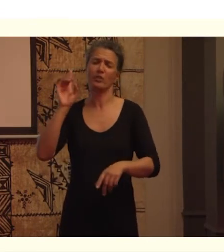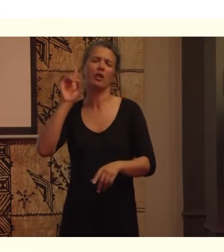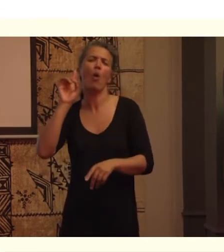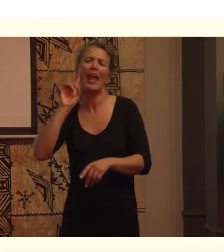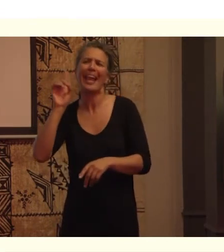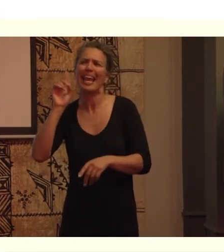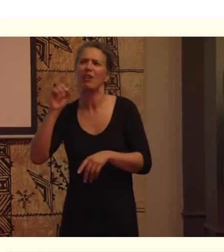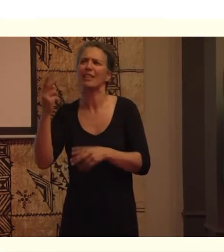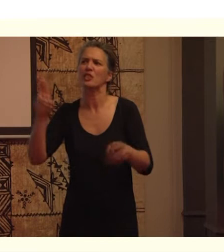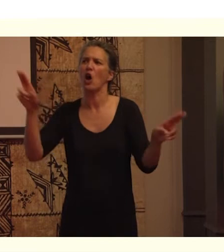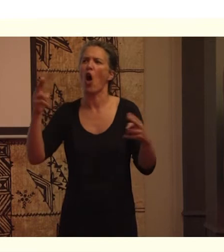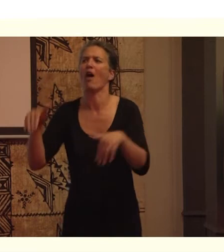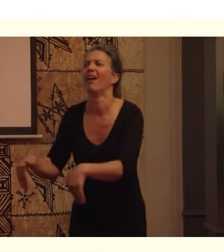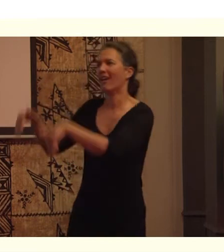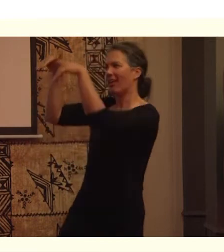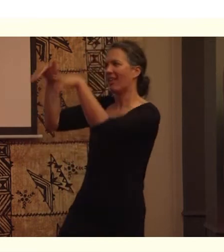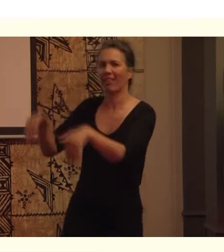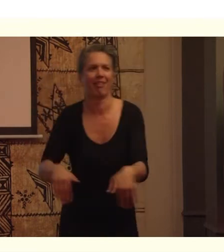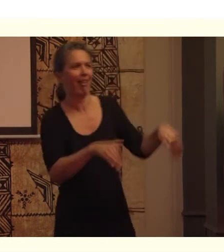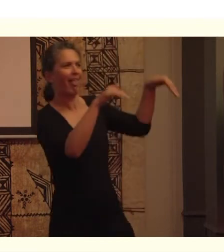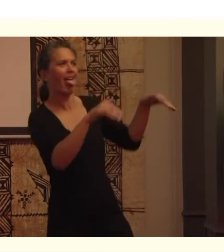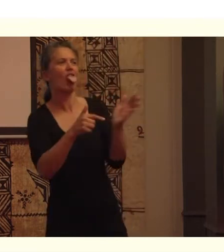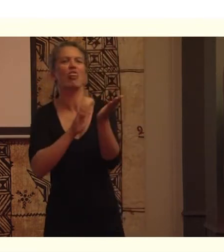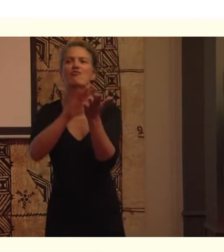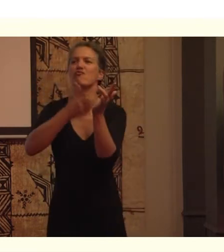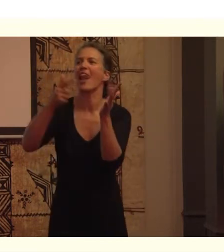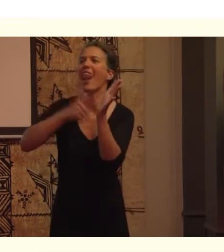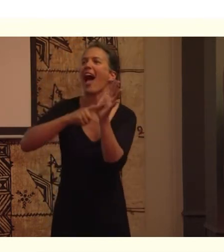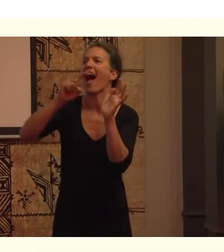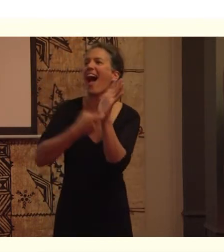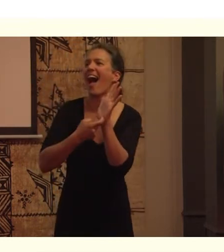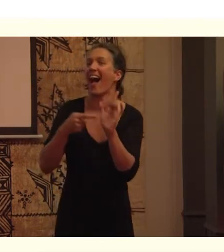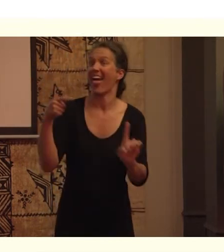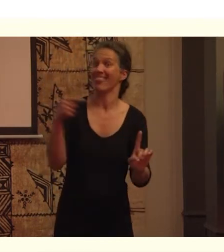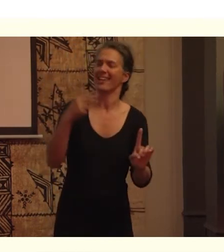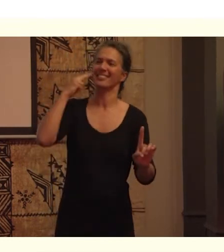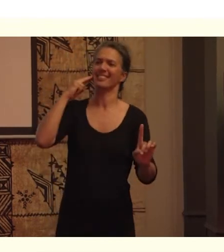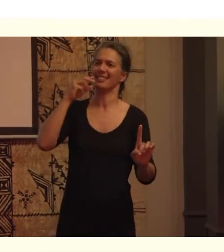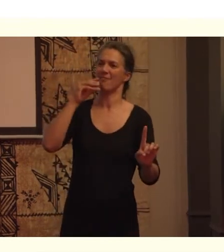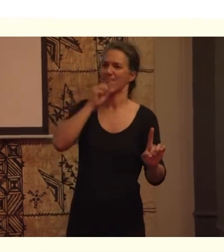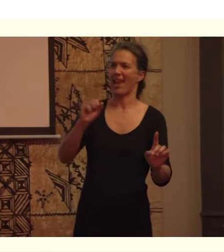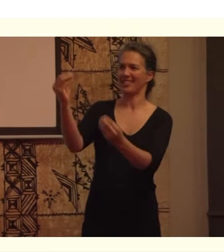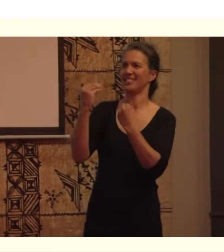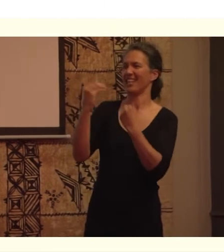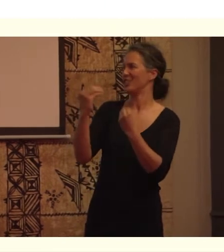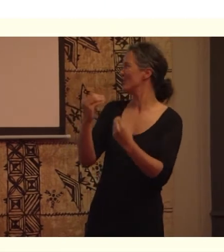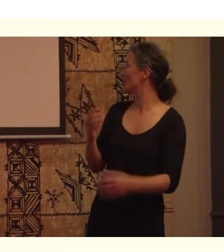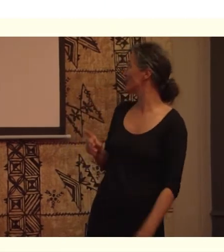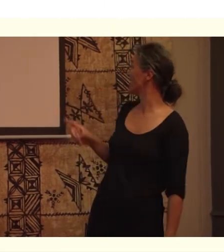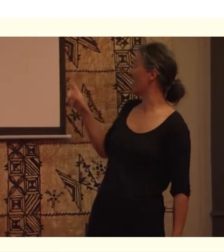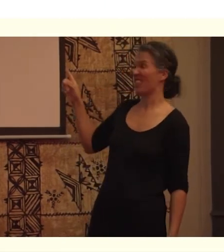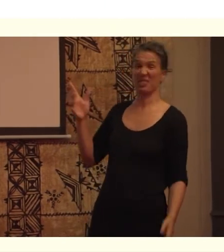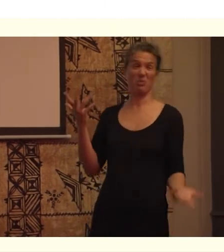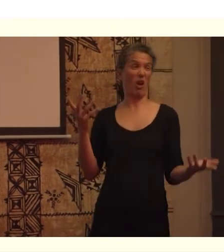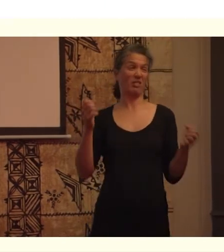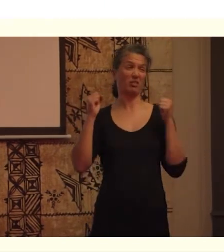know, RIP MJ. But and this this picture here is just of, you know, just talking about how close-knit the deaf